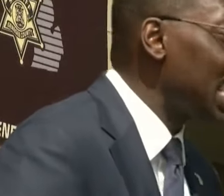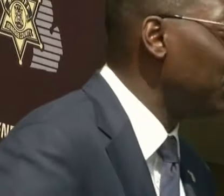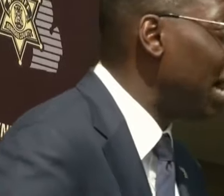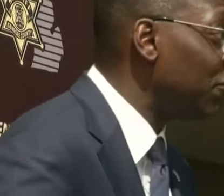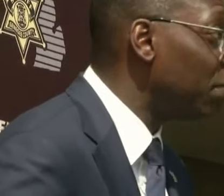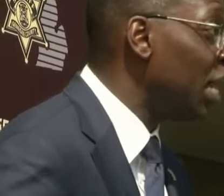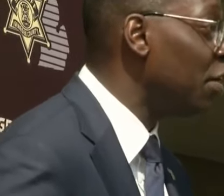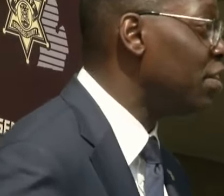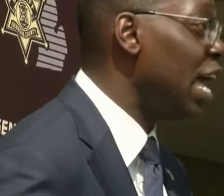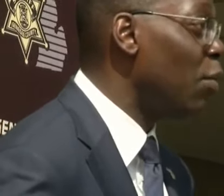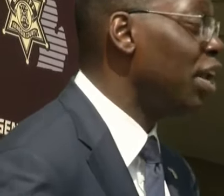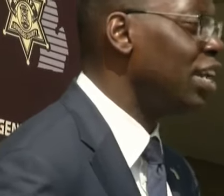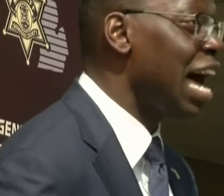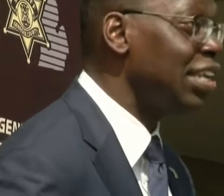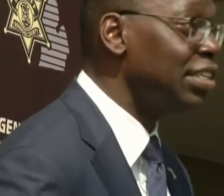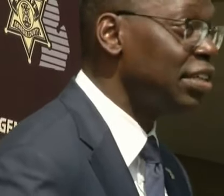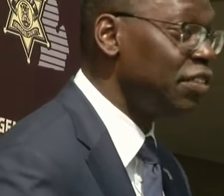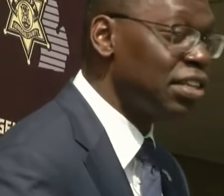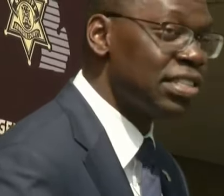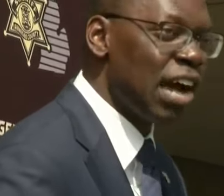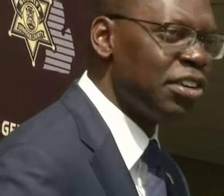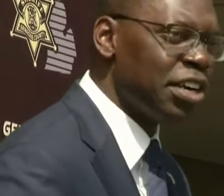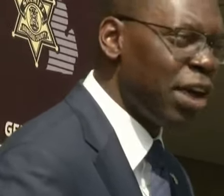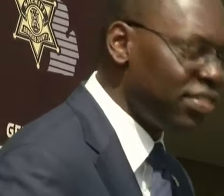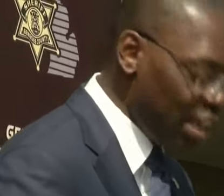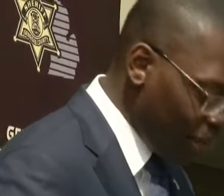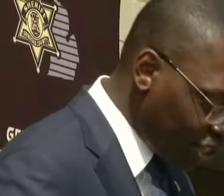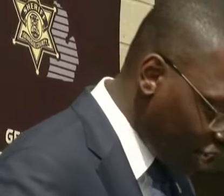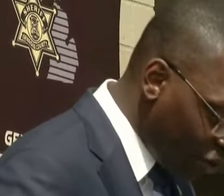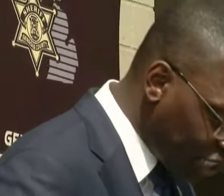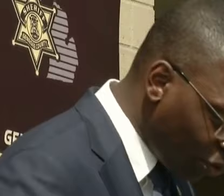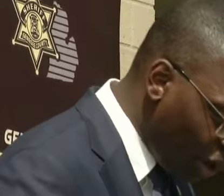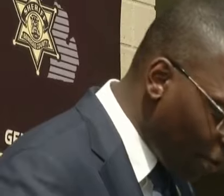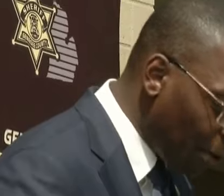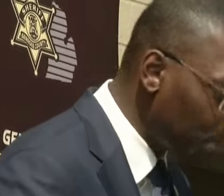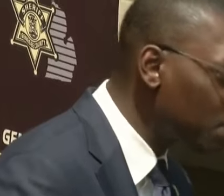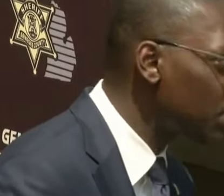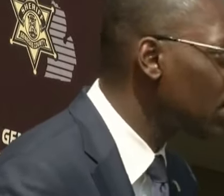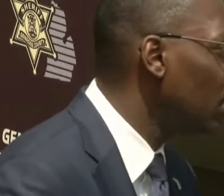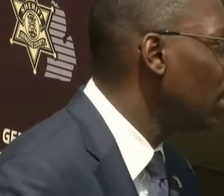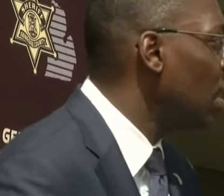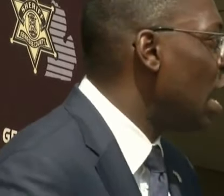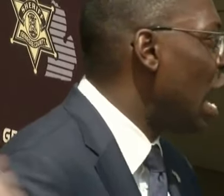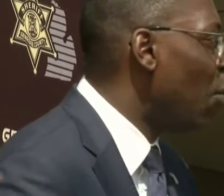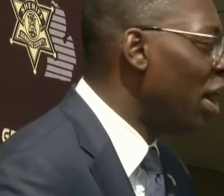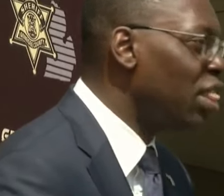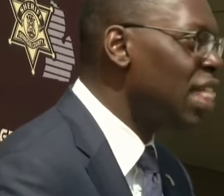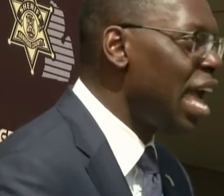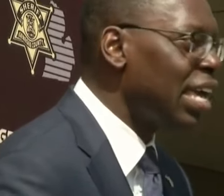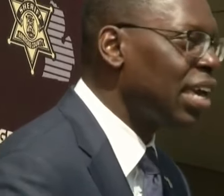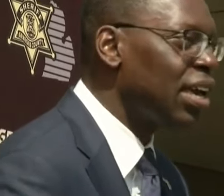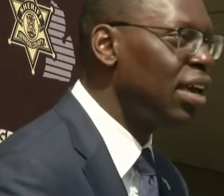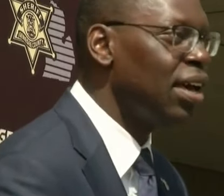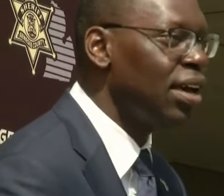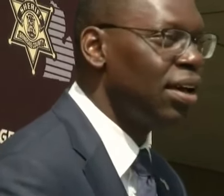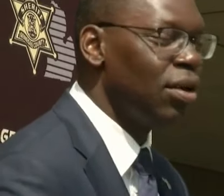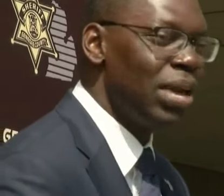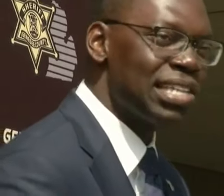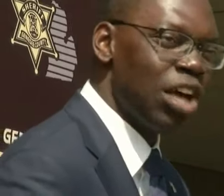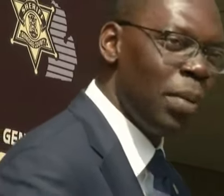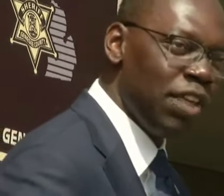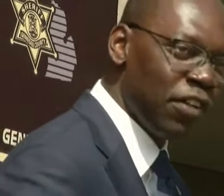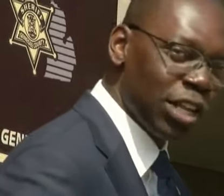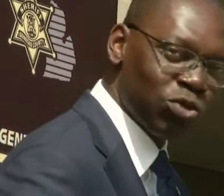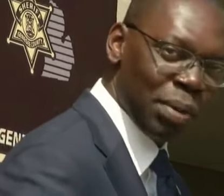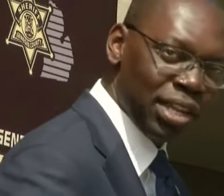I want to thank everybody for being here today. I want to acknowledge the fearless governor of the great state of Michigan, Gretchen Whitmer. I want to thank,